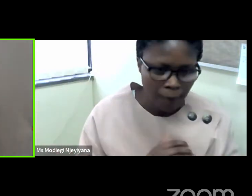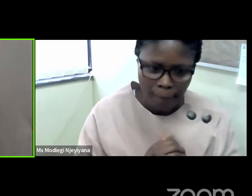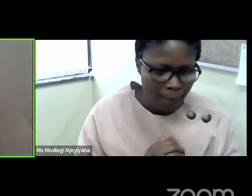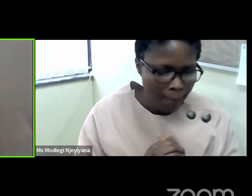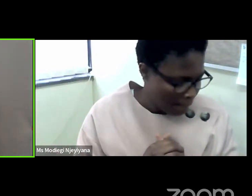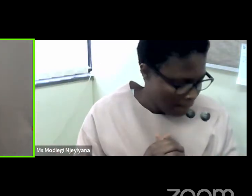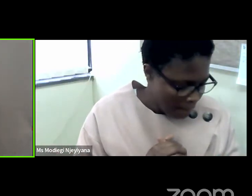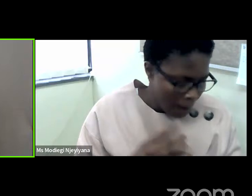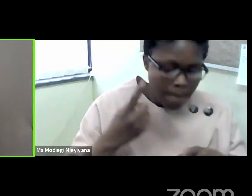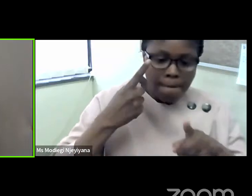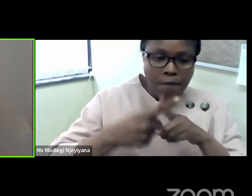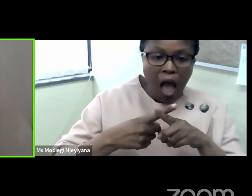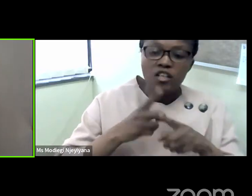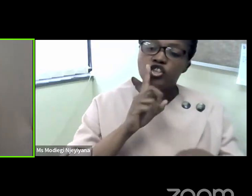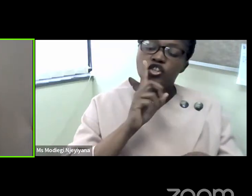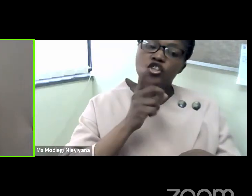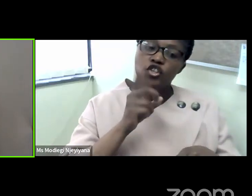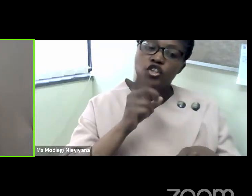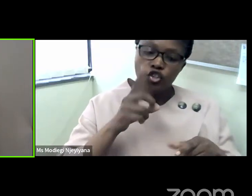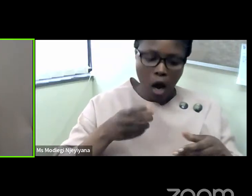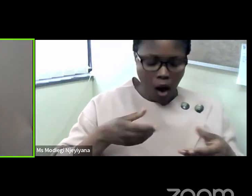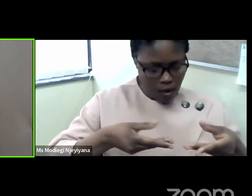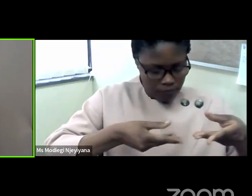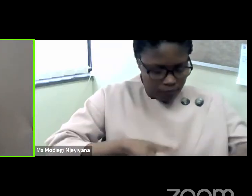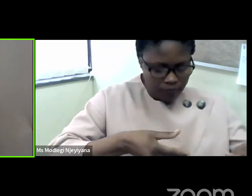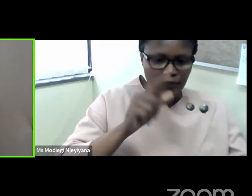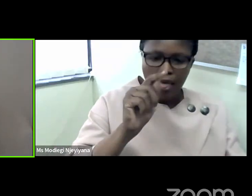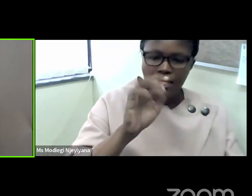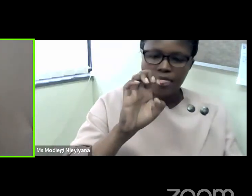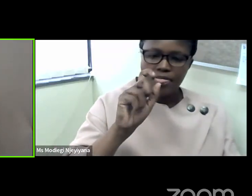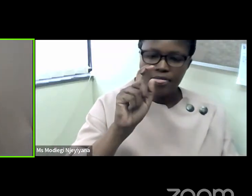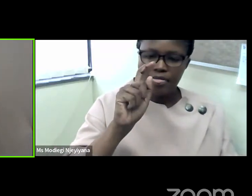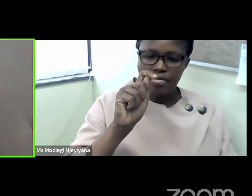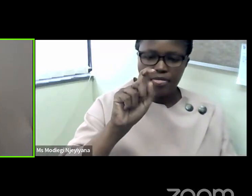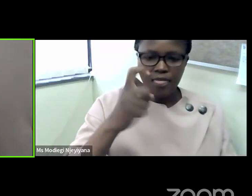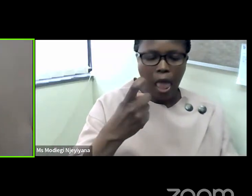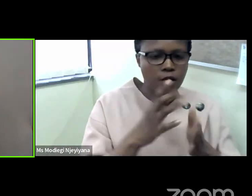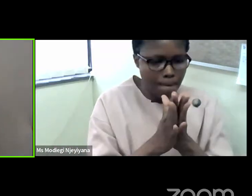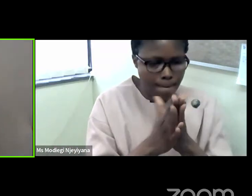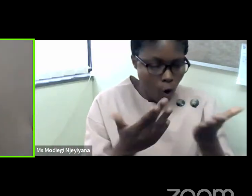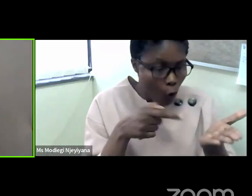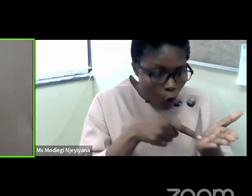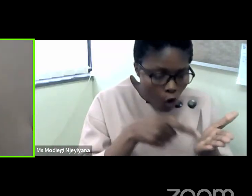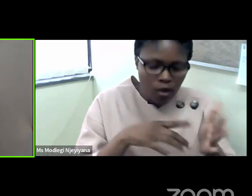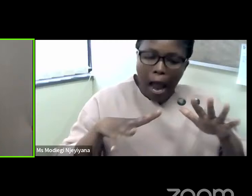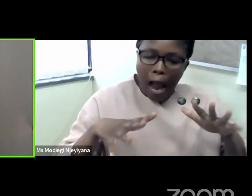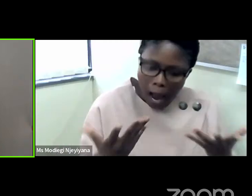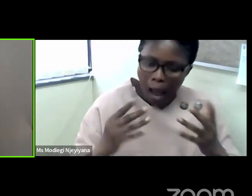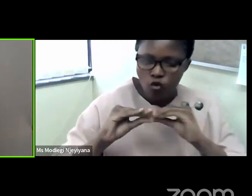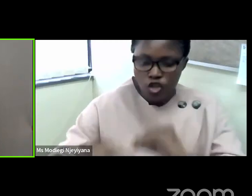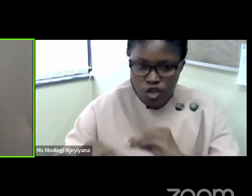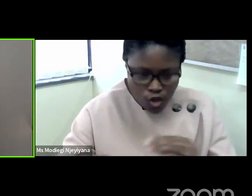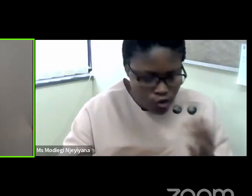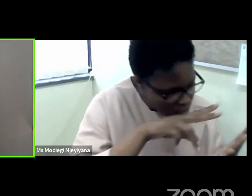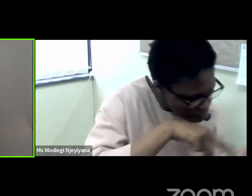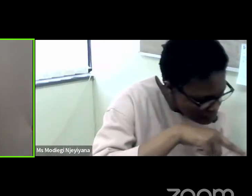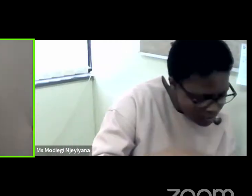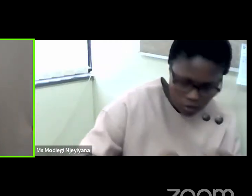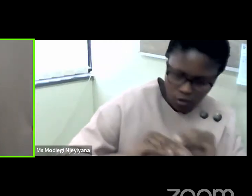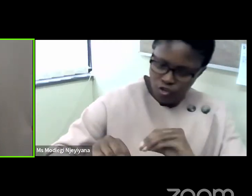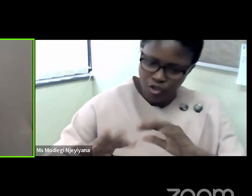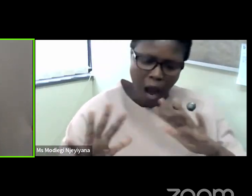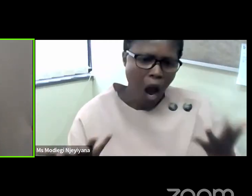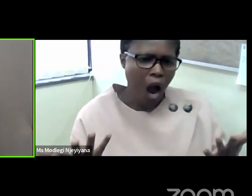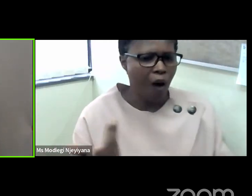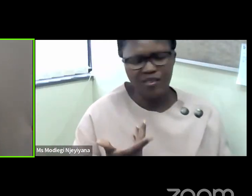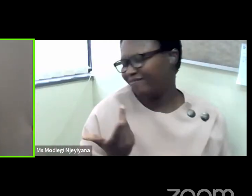But with the legislation and the decision, there were no material available, or very limited material. As you have with every